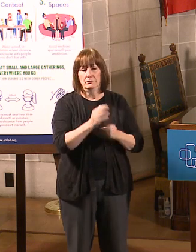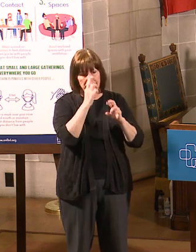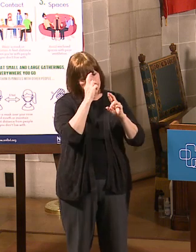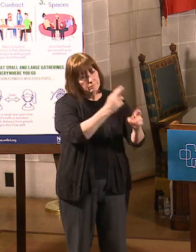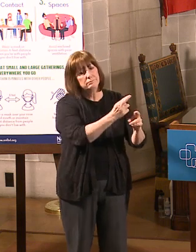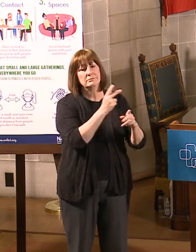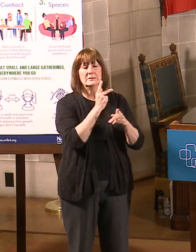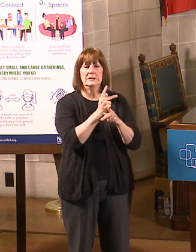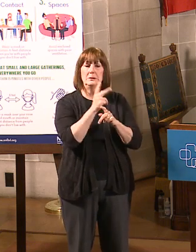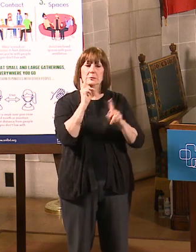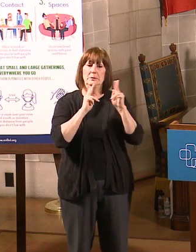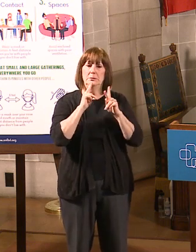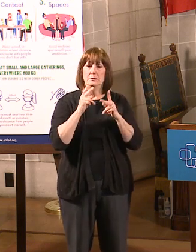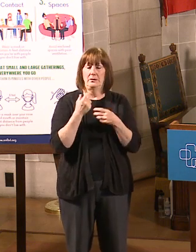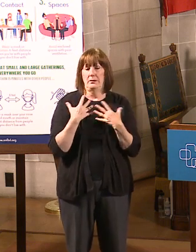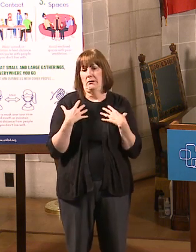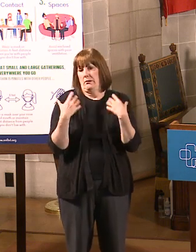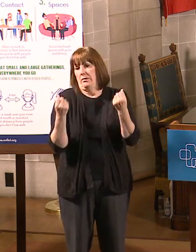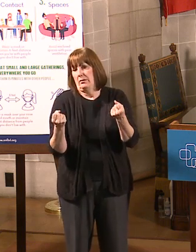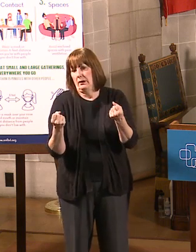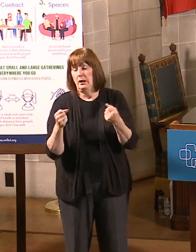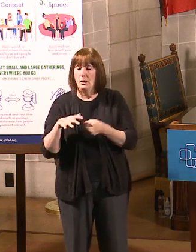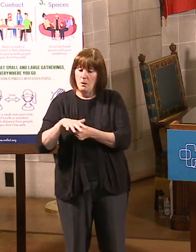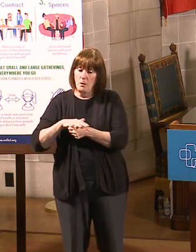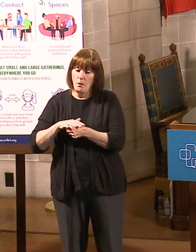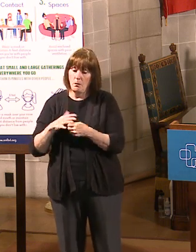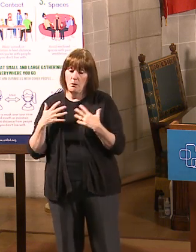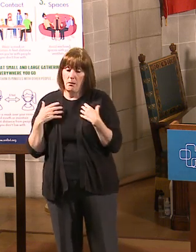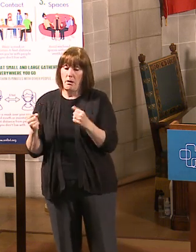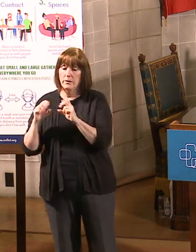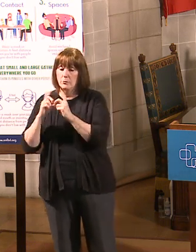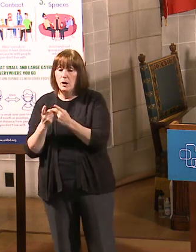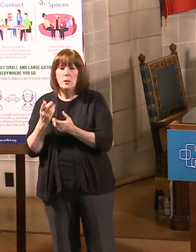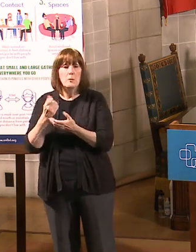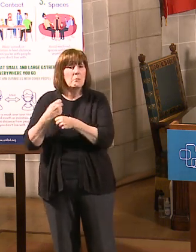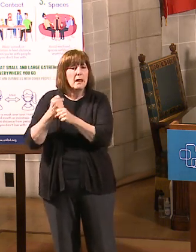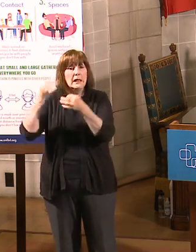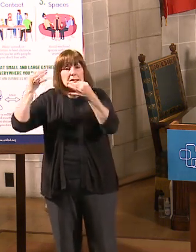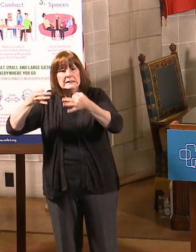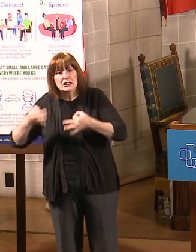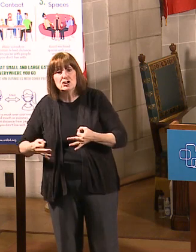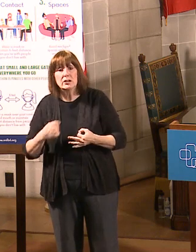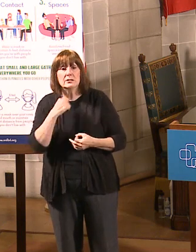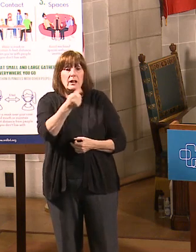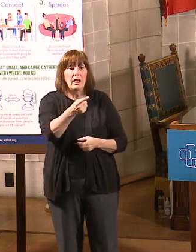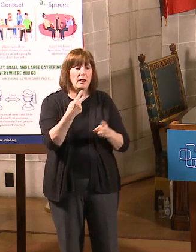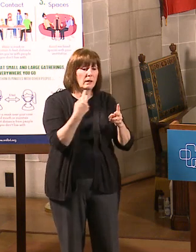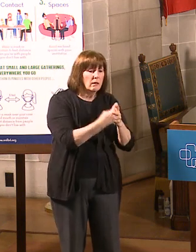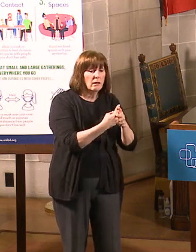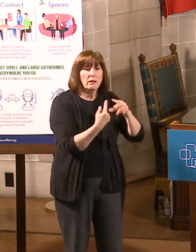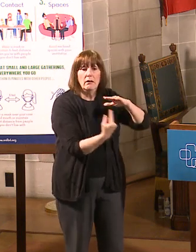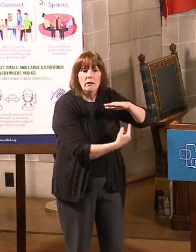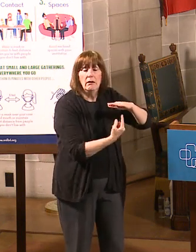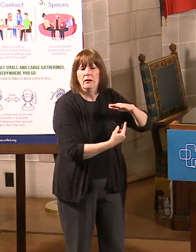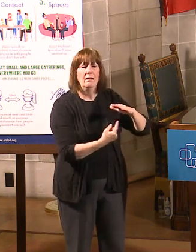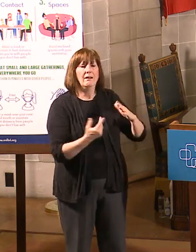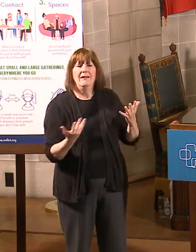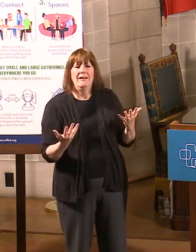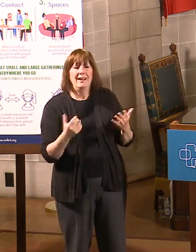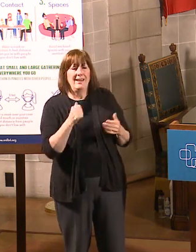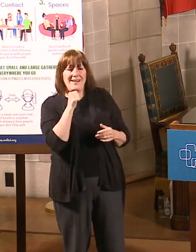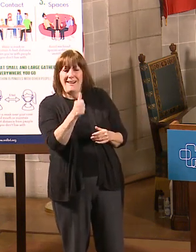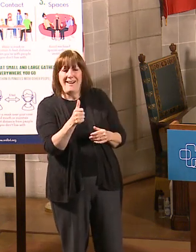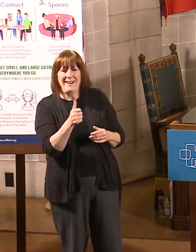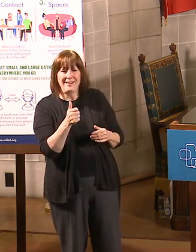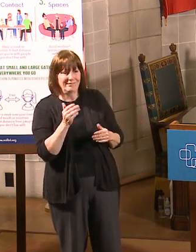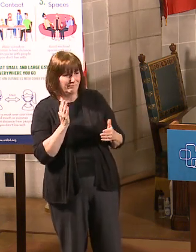local public health department calls or makes a determination that you have to quarantine or isolate, that's done to be able to keep you and the rest of the public